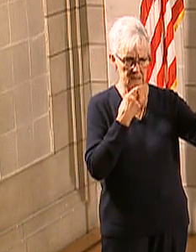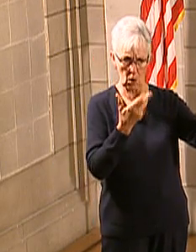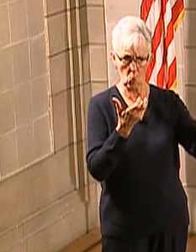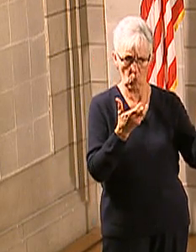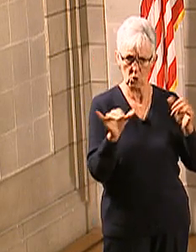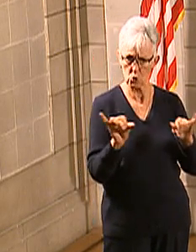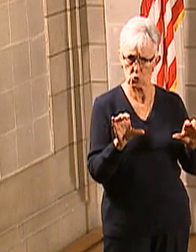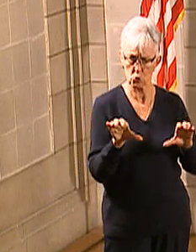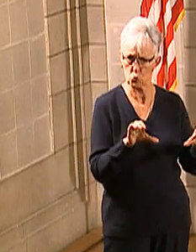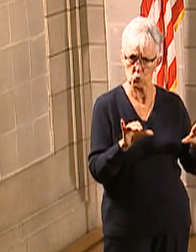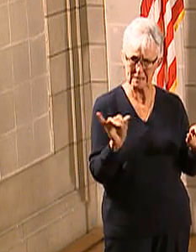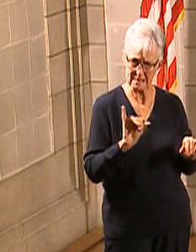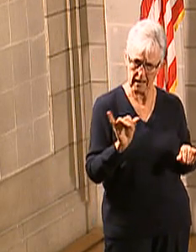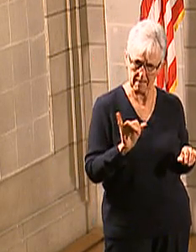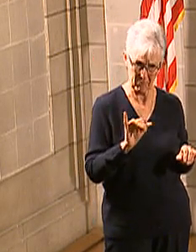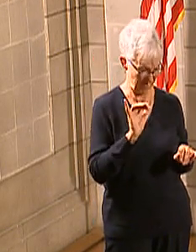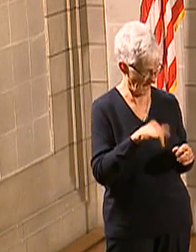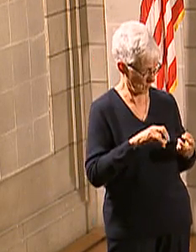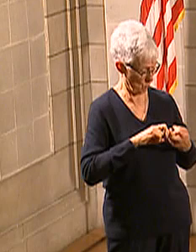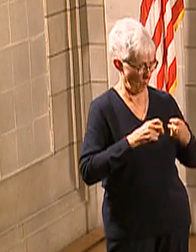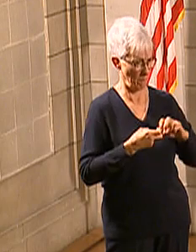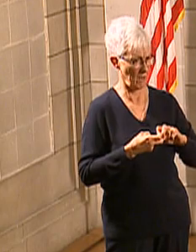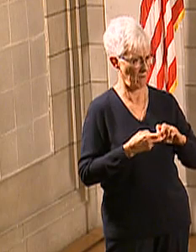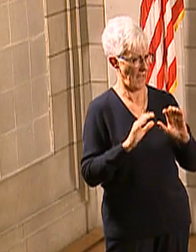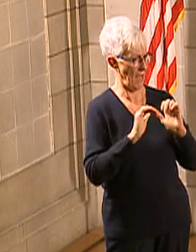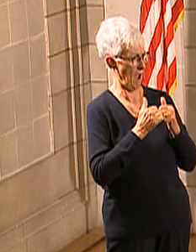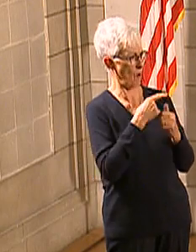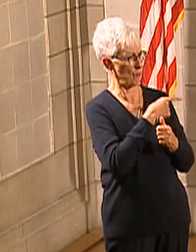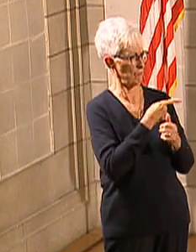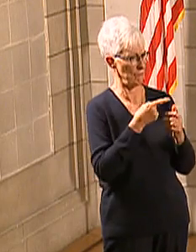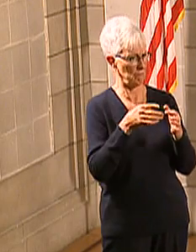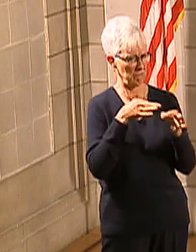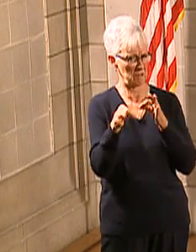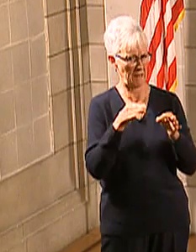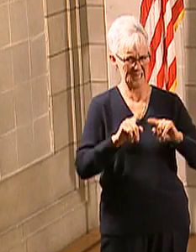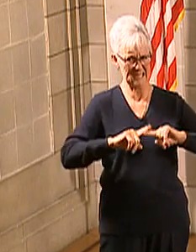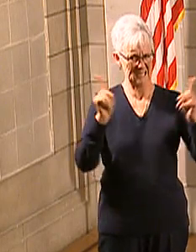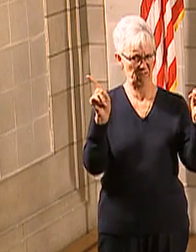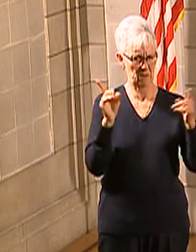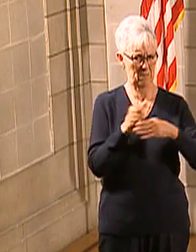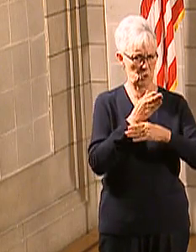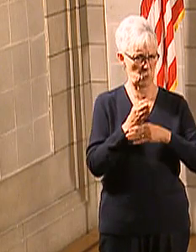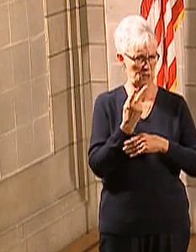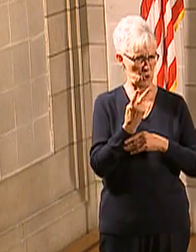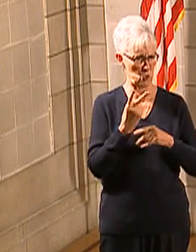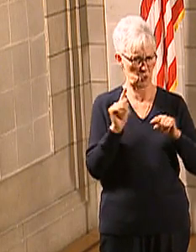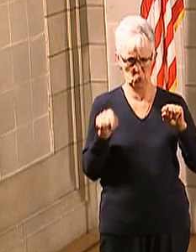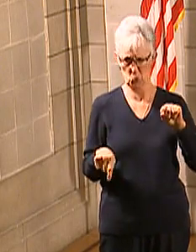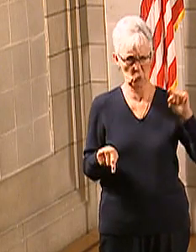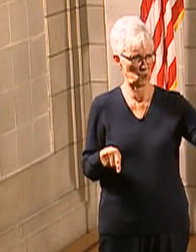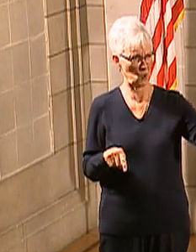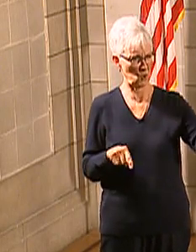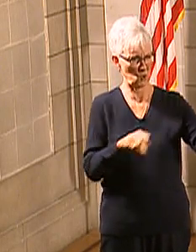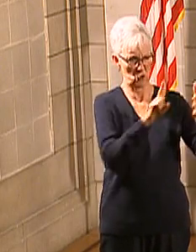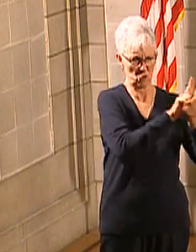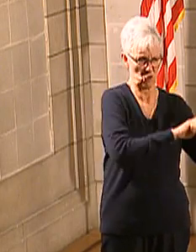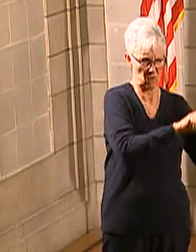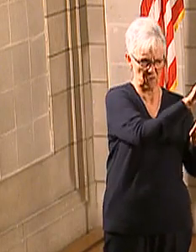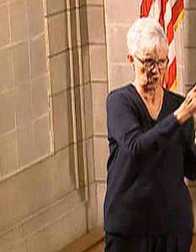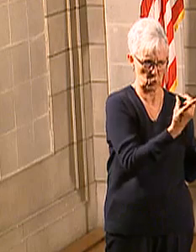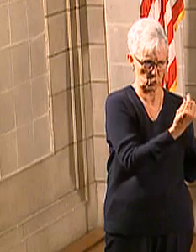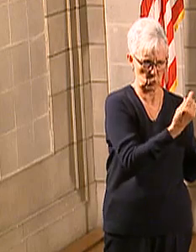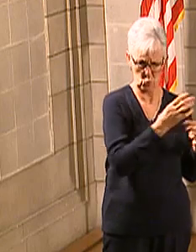things, that's a problem? How do you distinguish between the two? So Martha's asking me, how do I distinguish between what the state has done